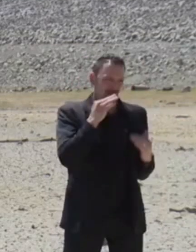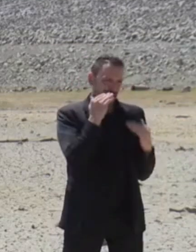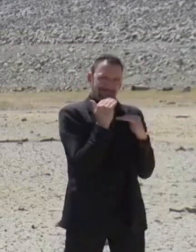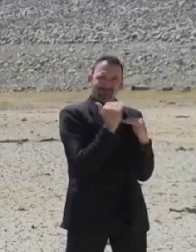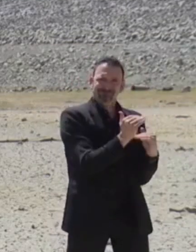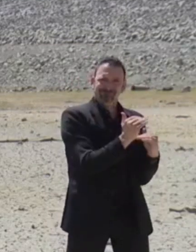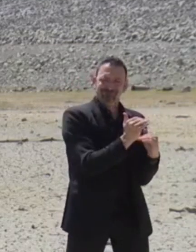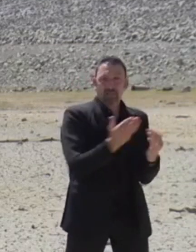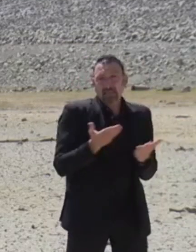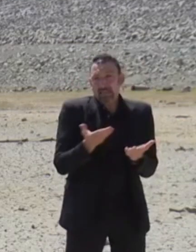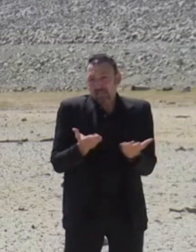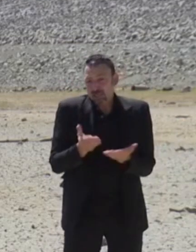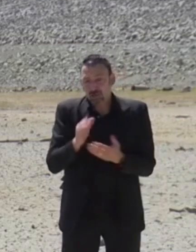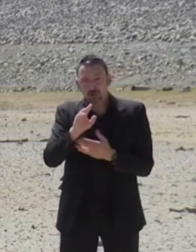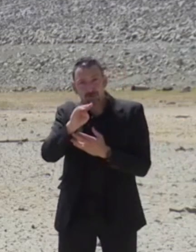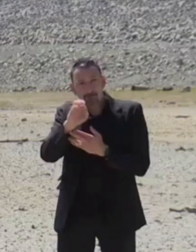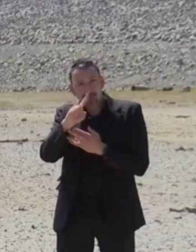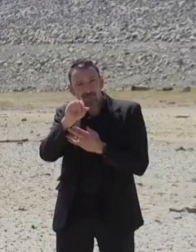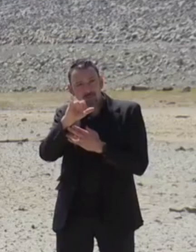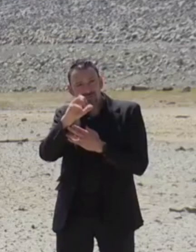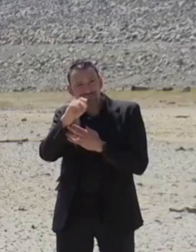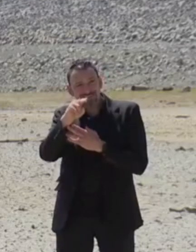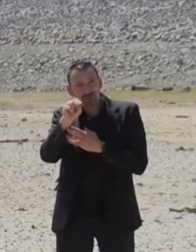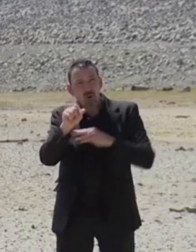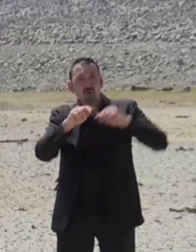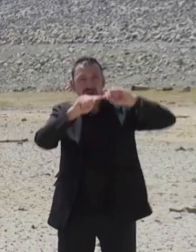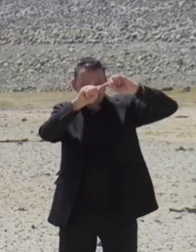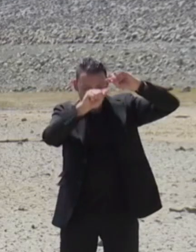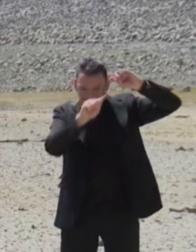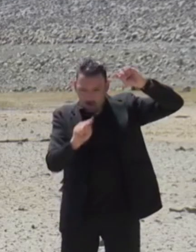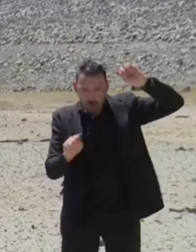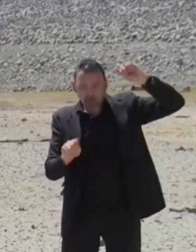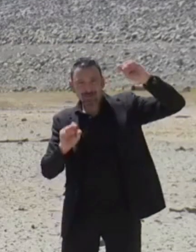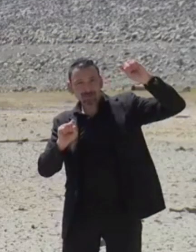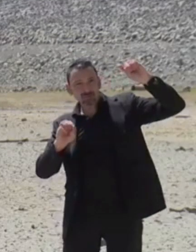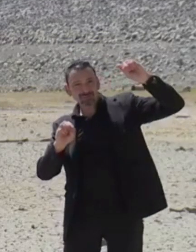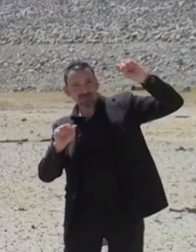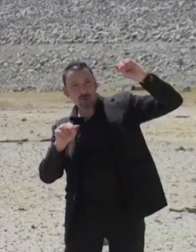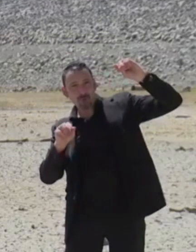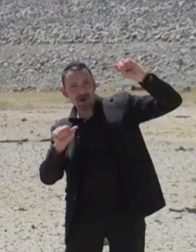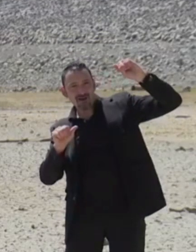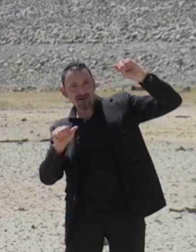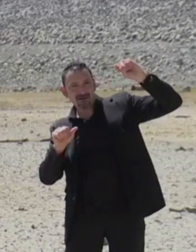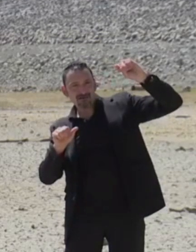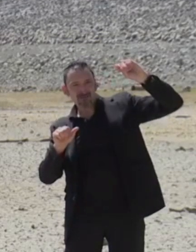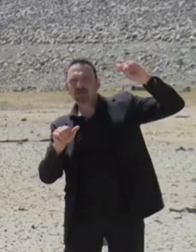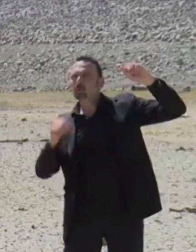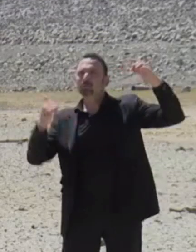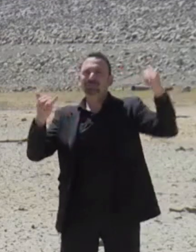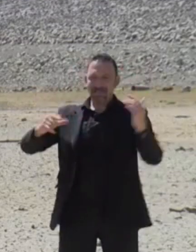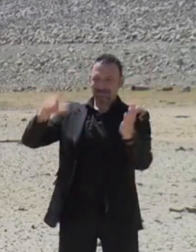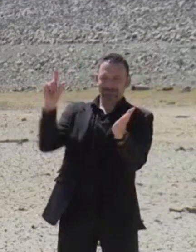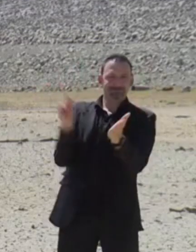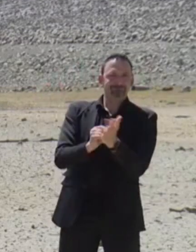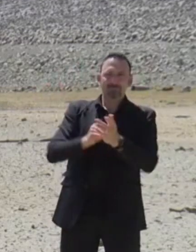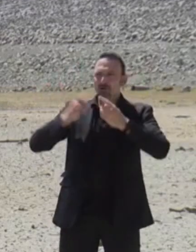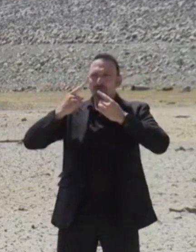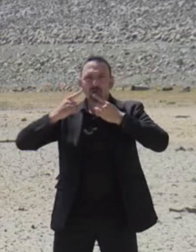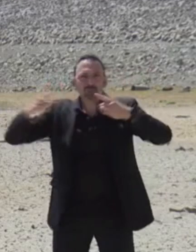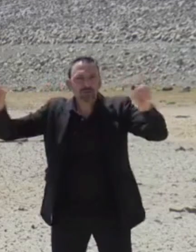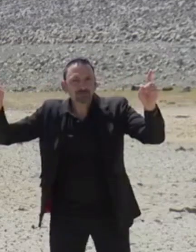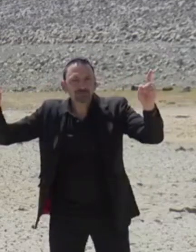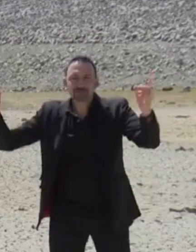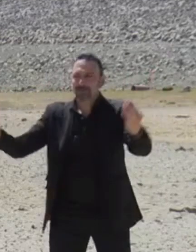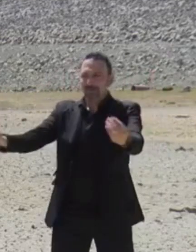Mendocino and further down the system in Lake Sonoma. So the targeted emergency proclamation today will give our